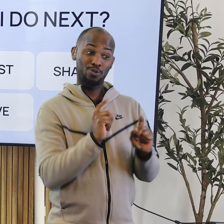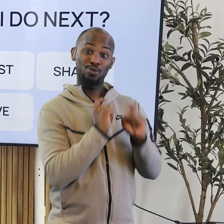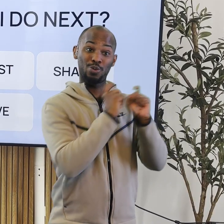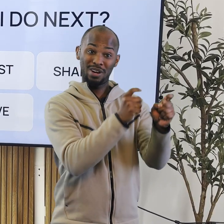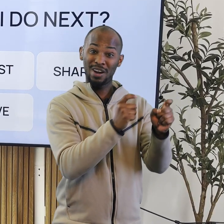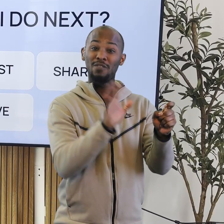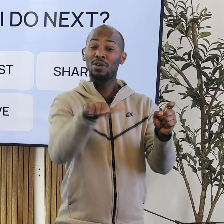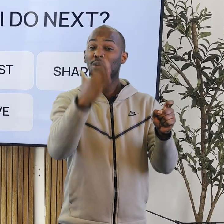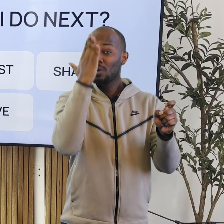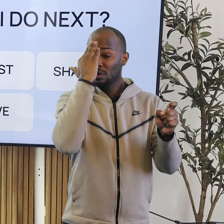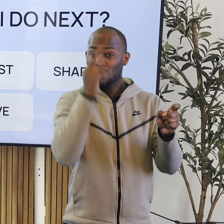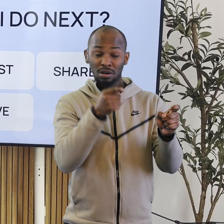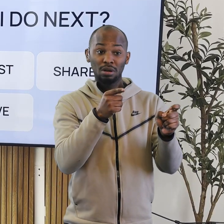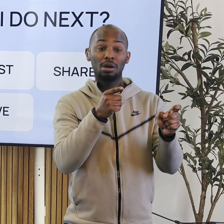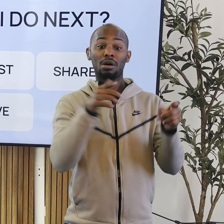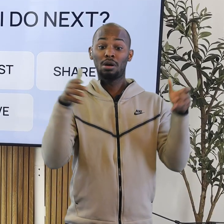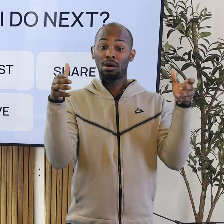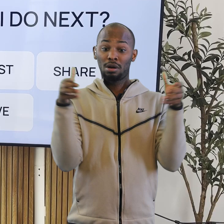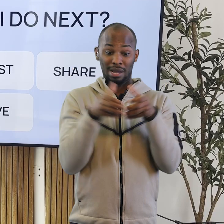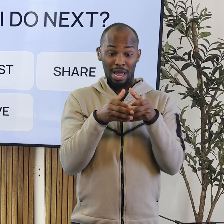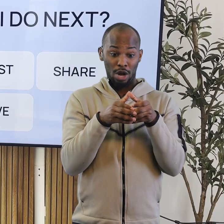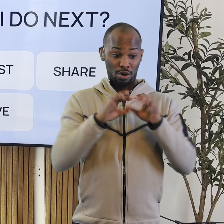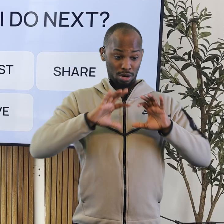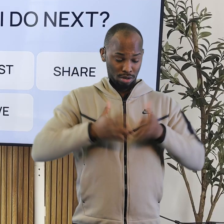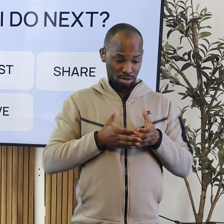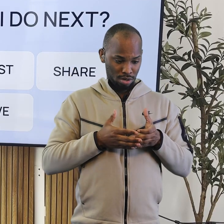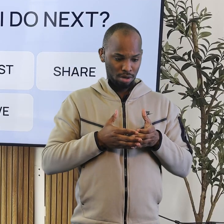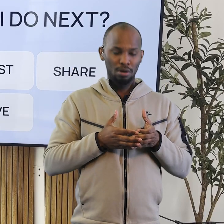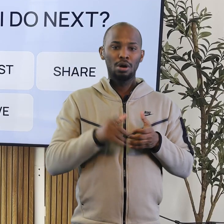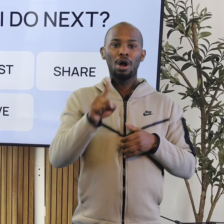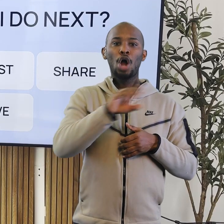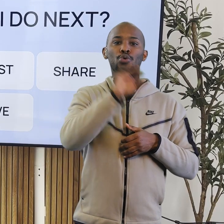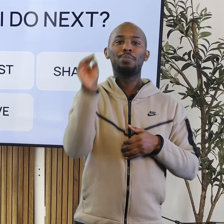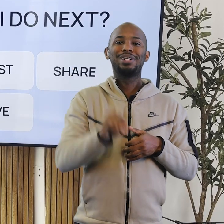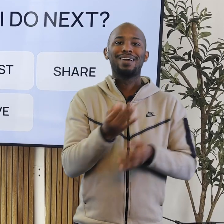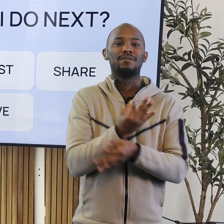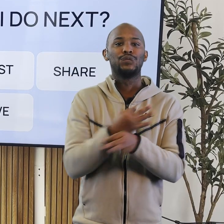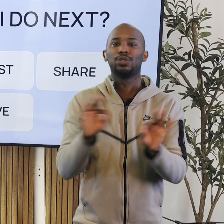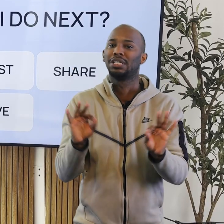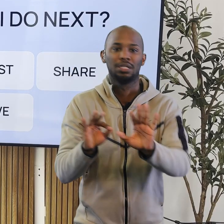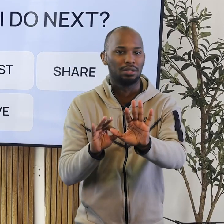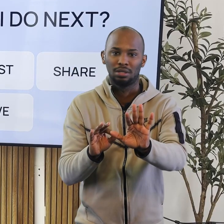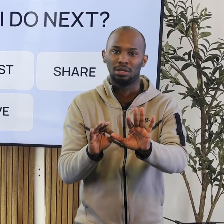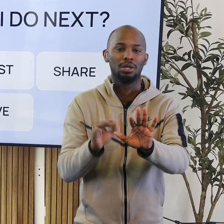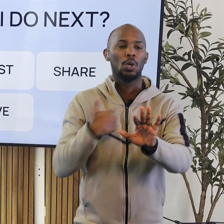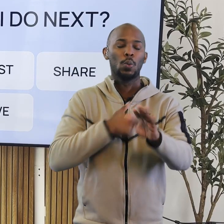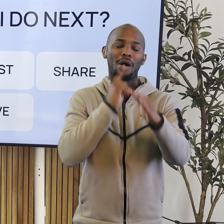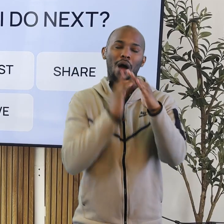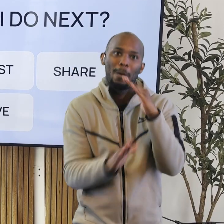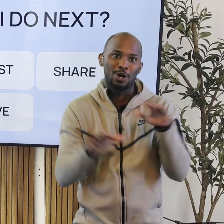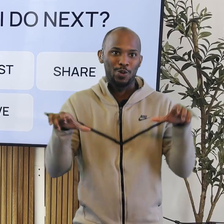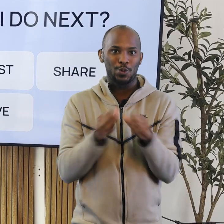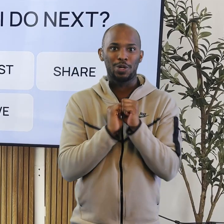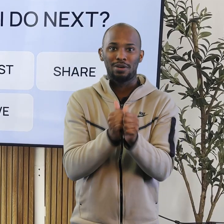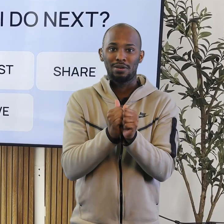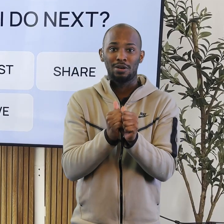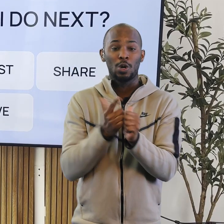to give, but we want to make sure that you know that Gather groups are 100% free. Y'all, we're humbled to get to do this